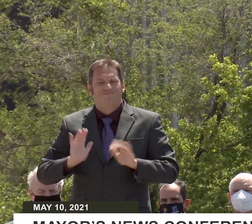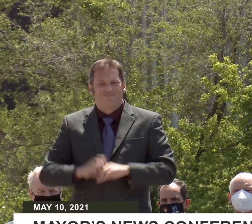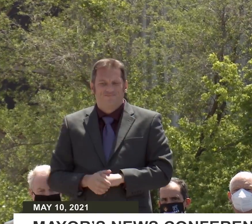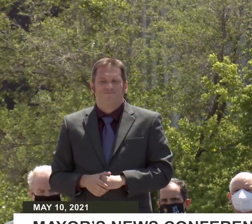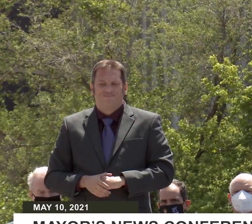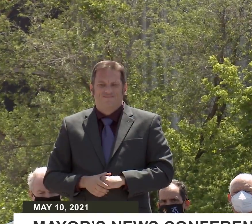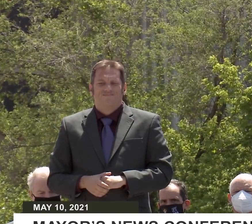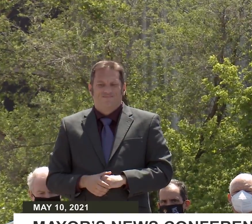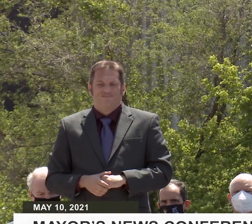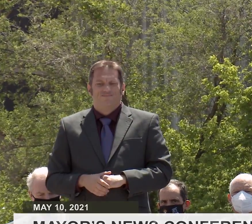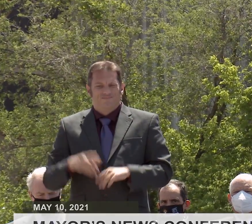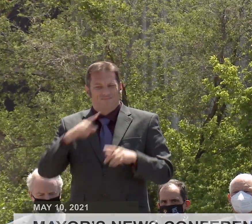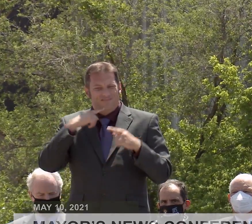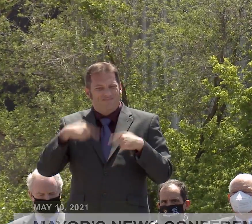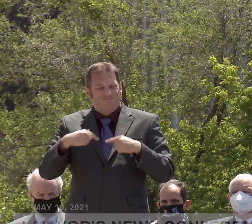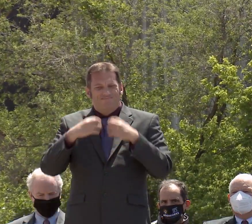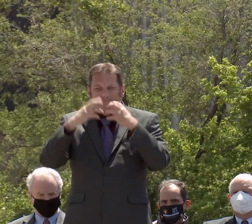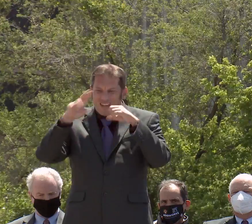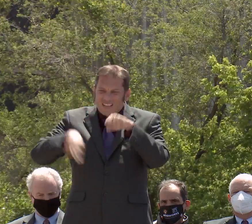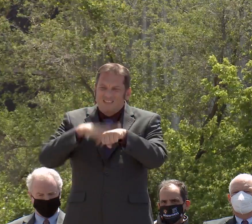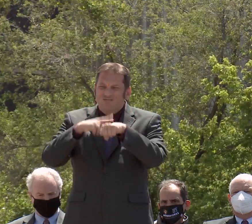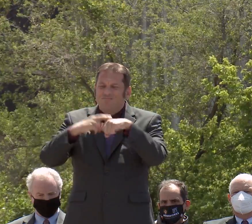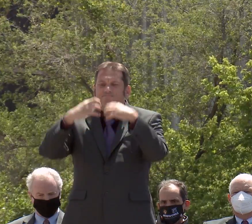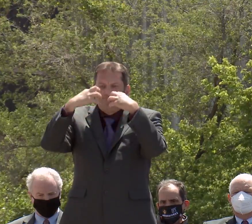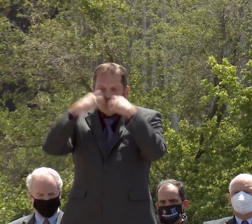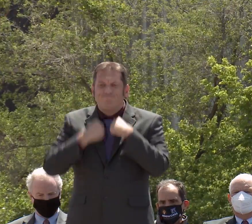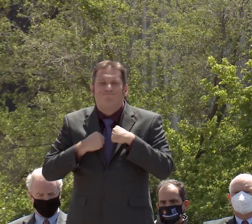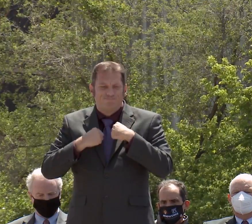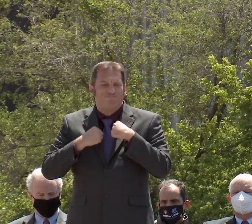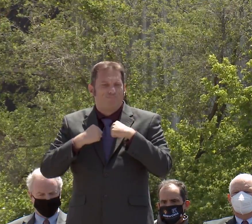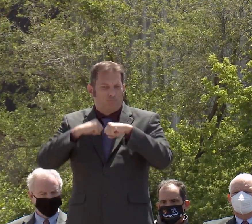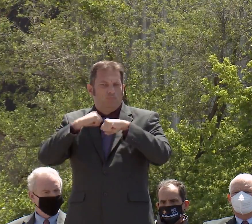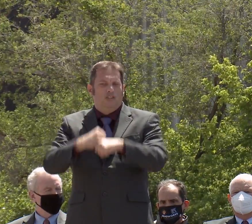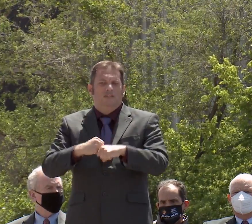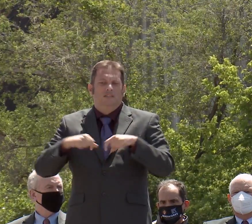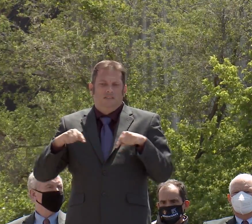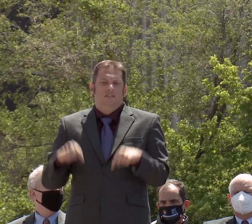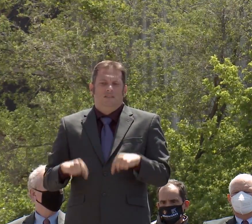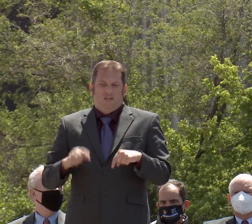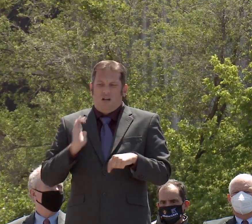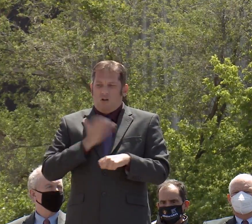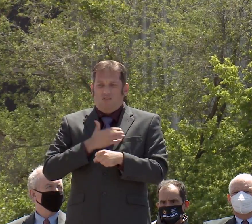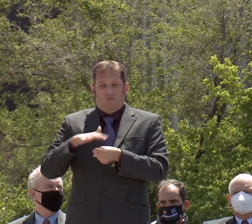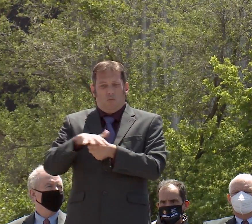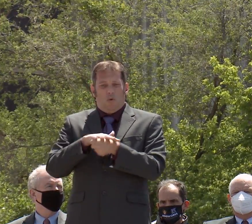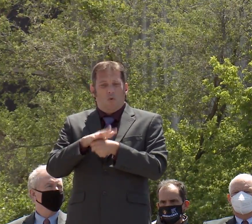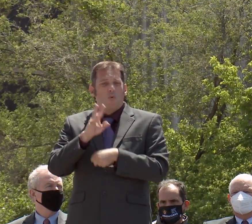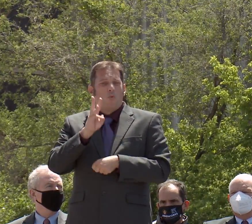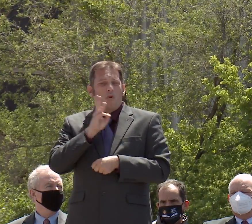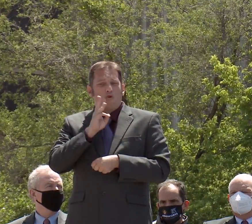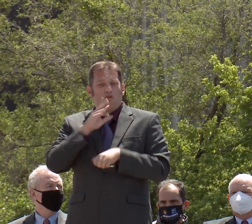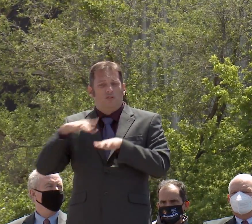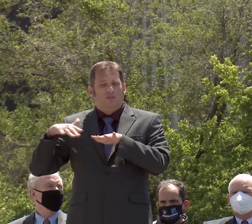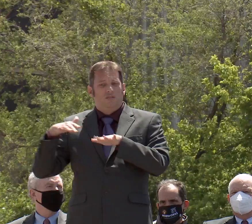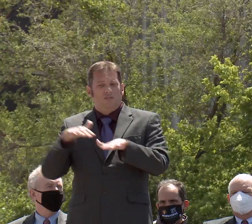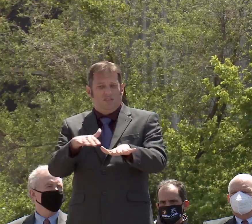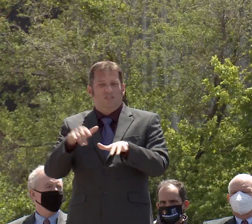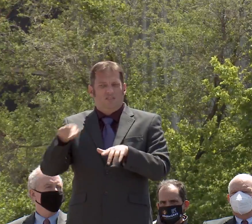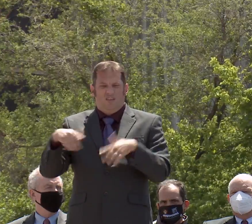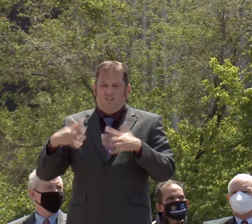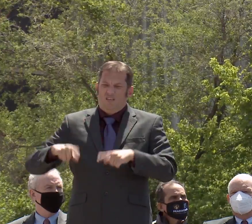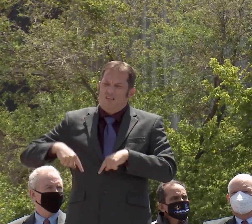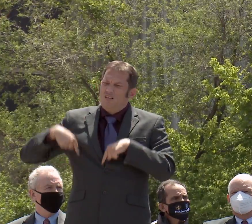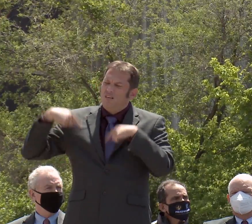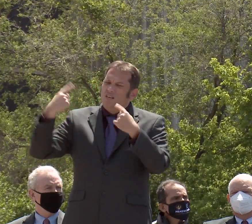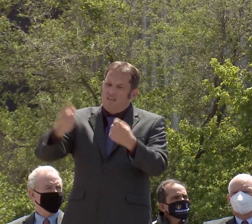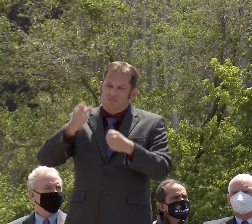them. We know that our local waterways have been threatened for years by these sewer overflows, especially during heavy